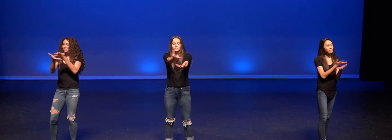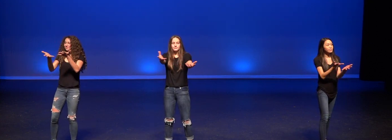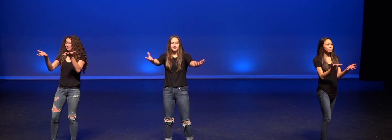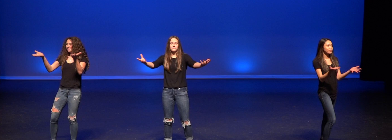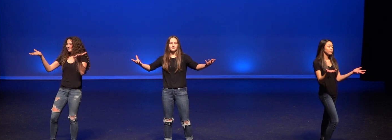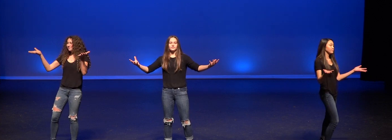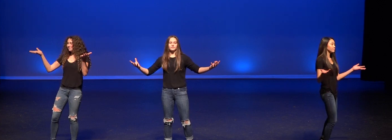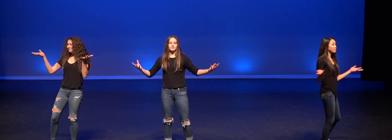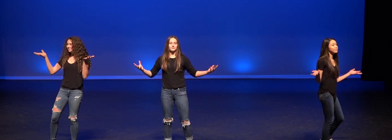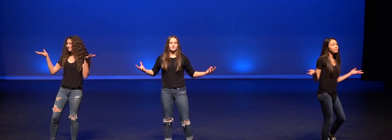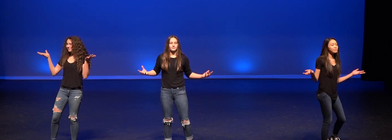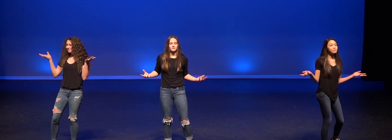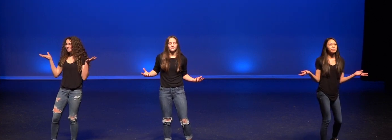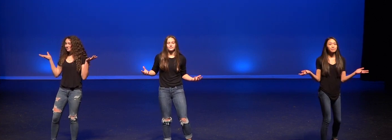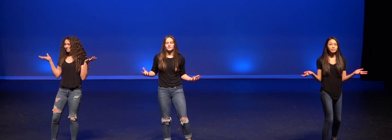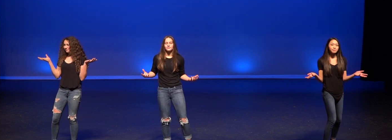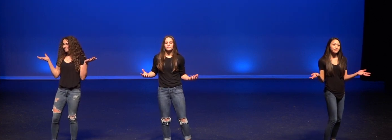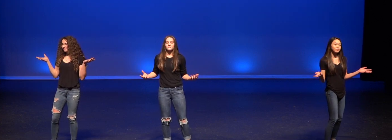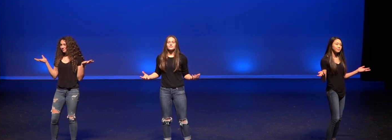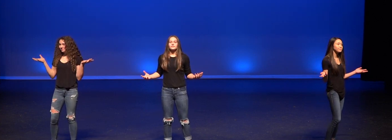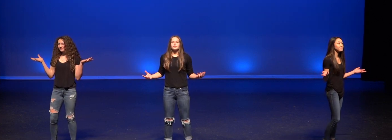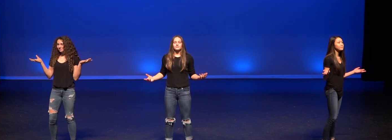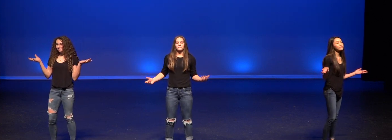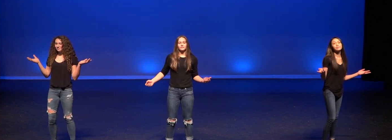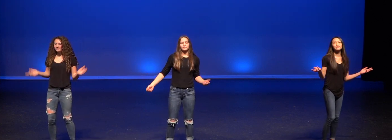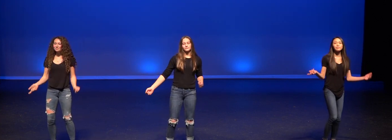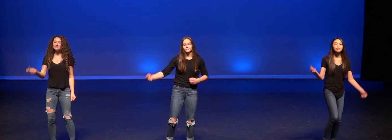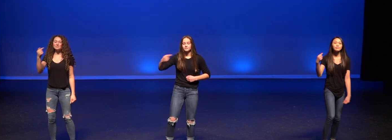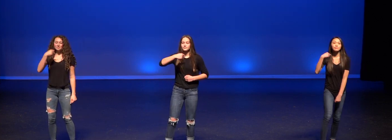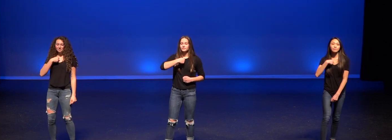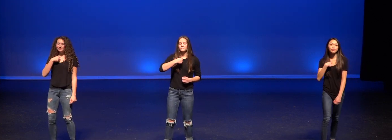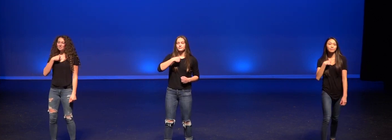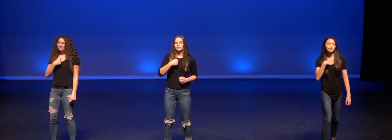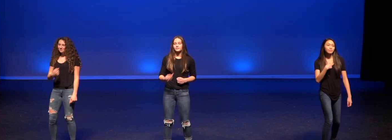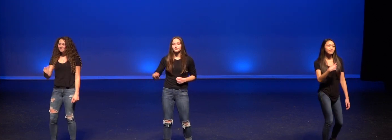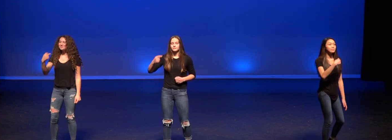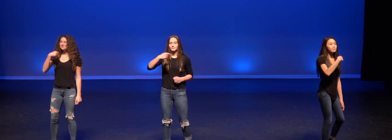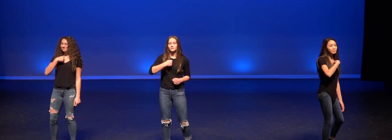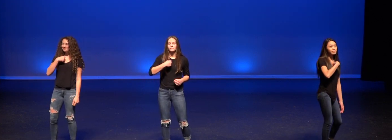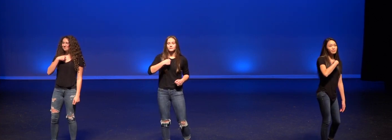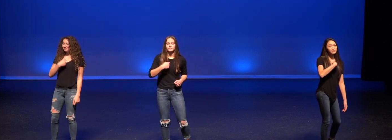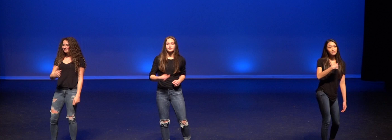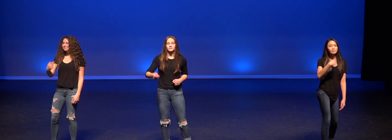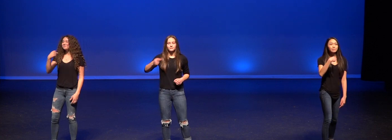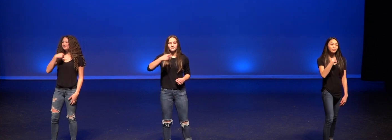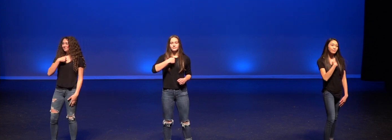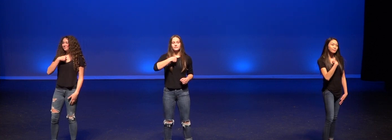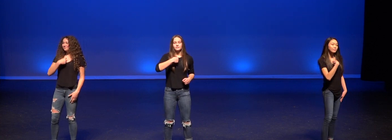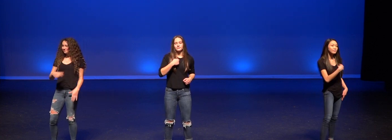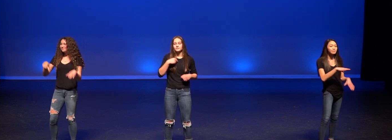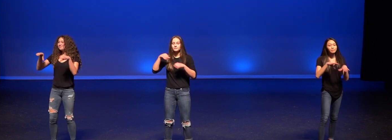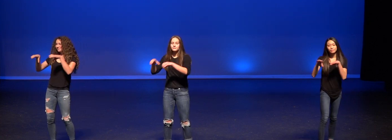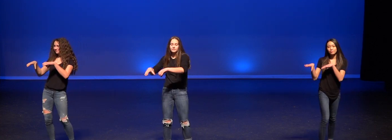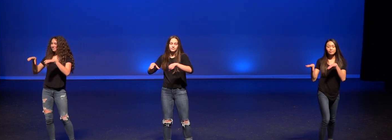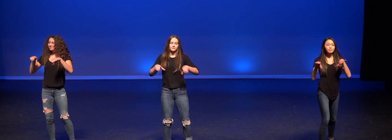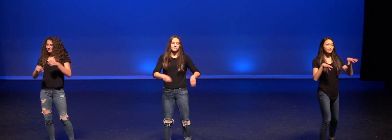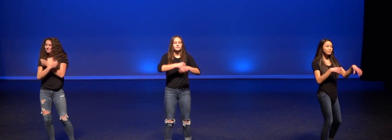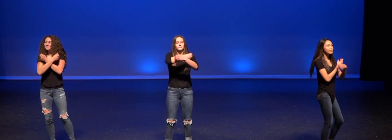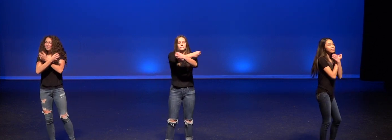I say.